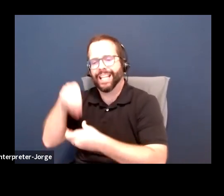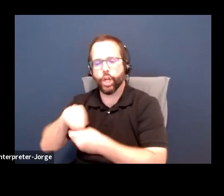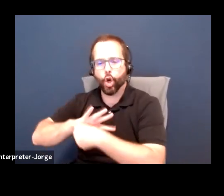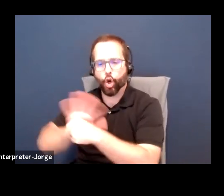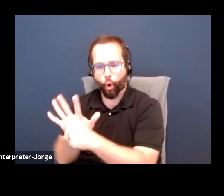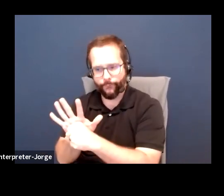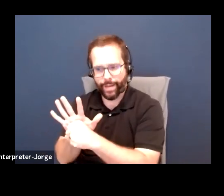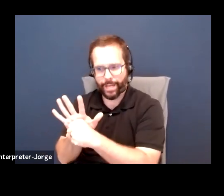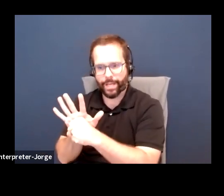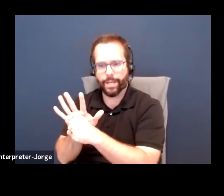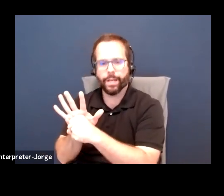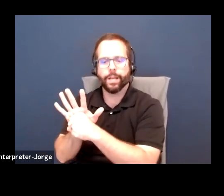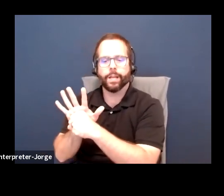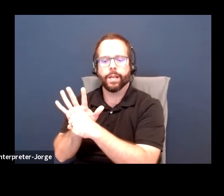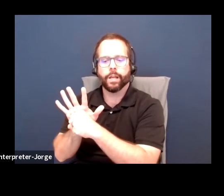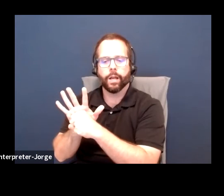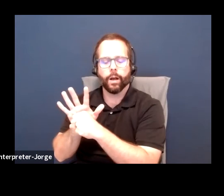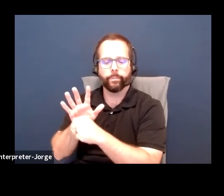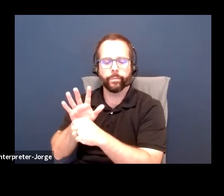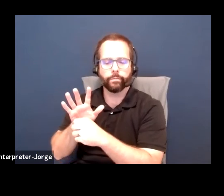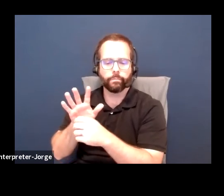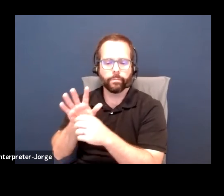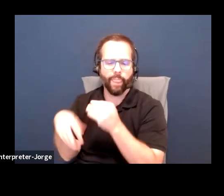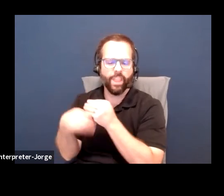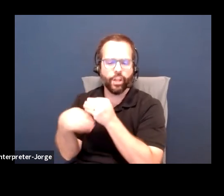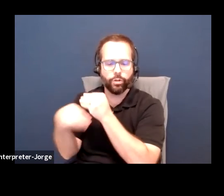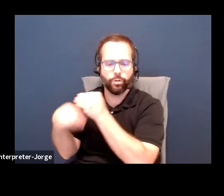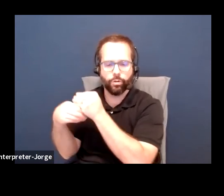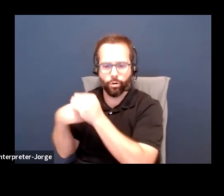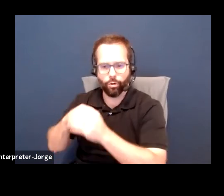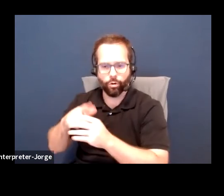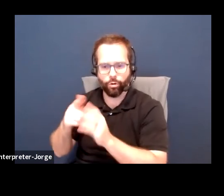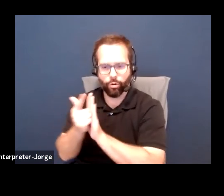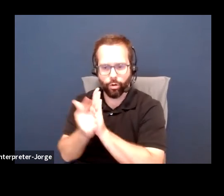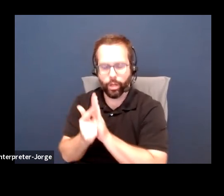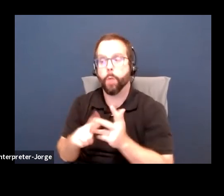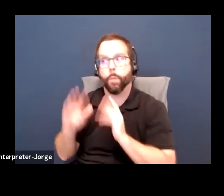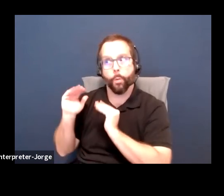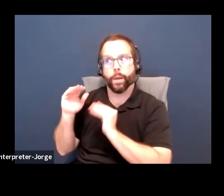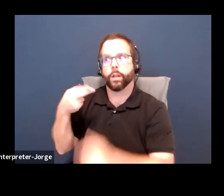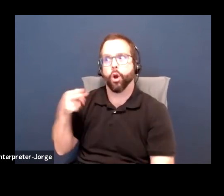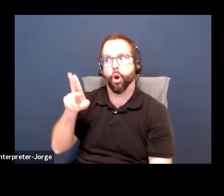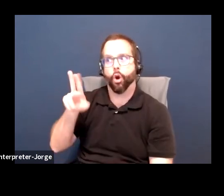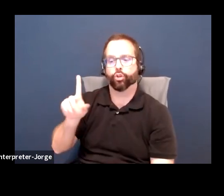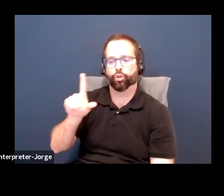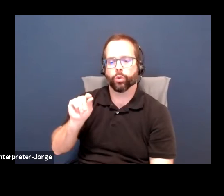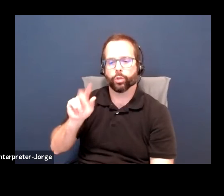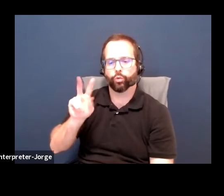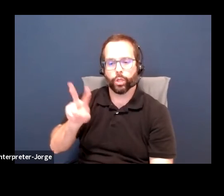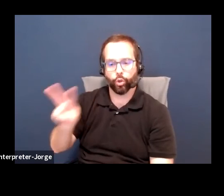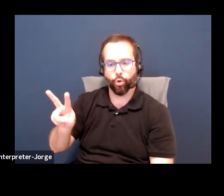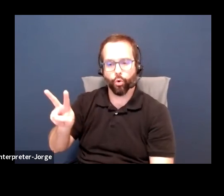supplements. And I'm hoping with HUD's fiscal year 22 budget, as well as what may end up in